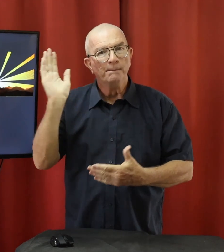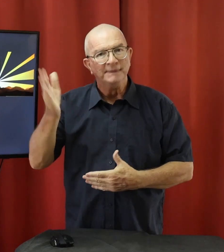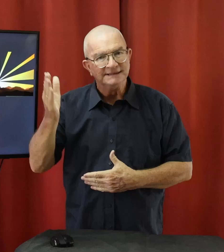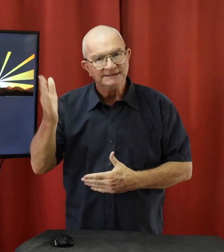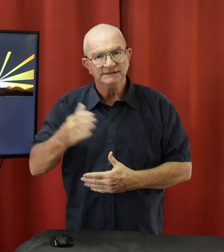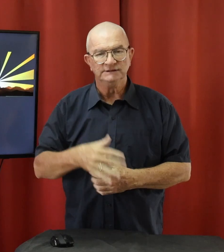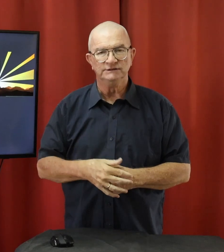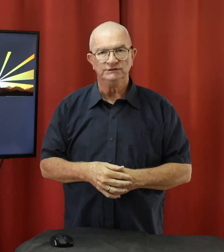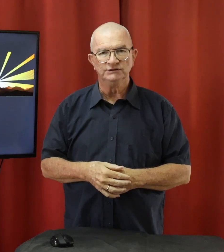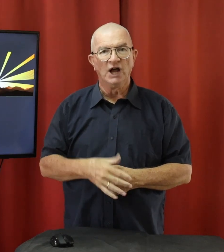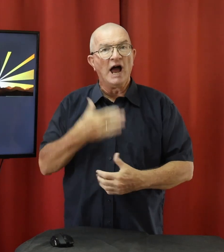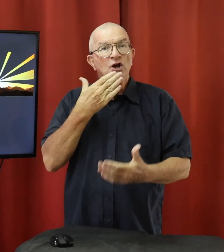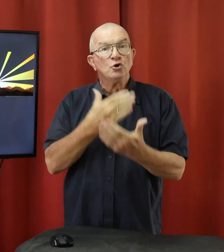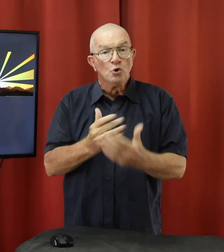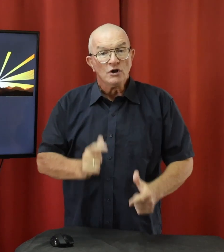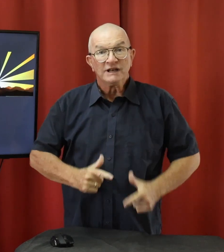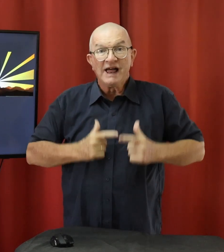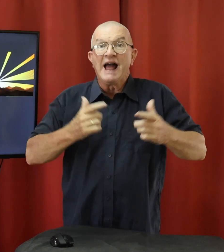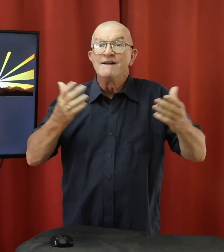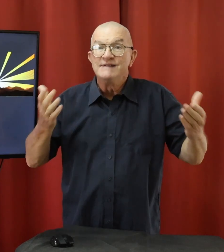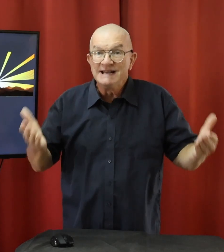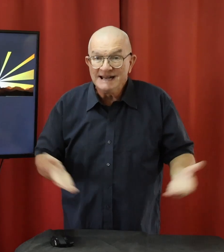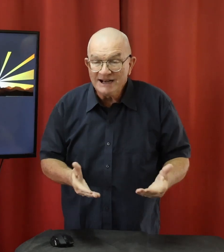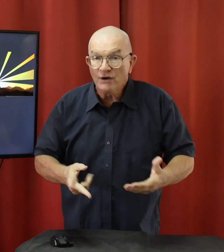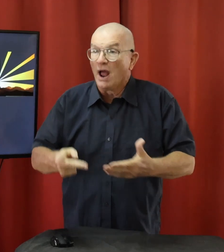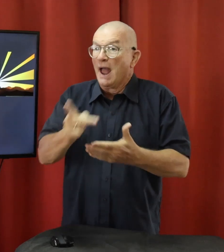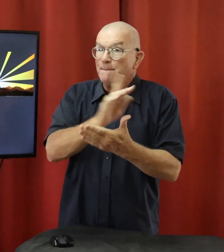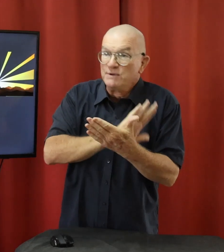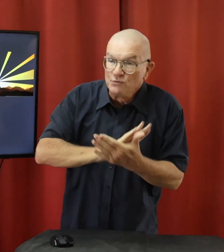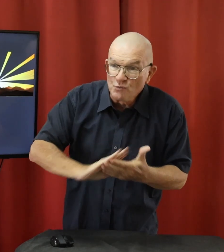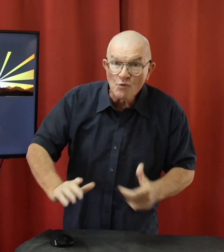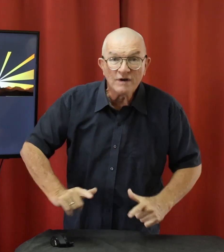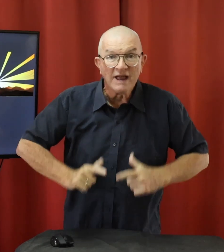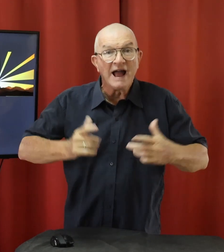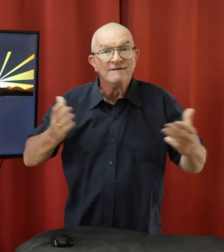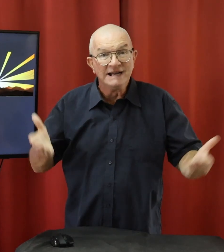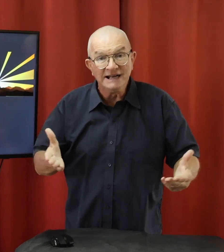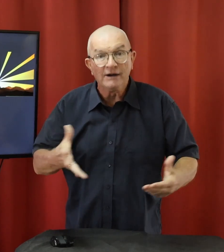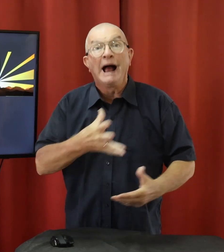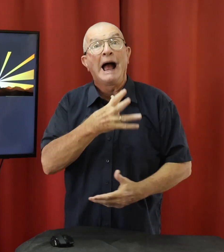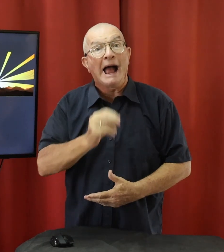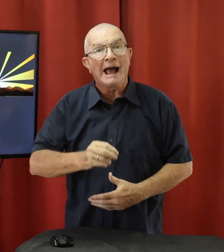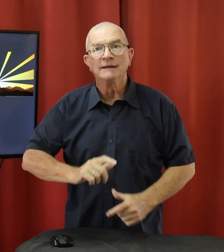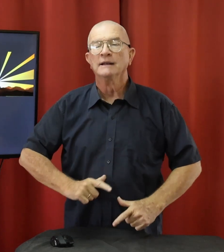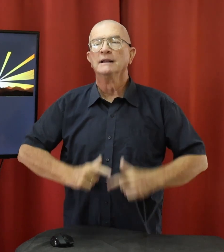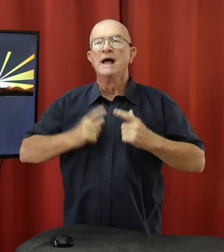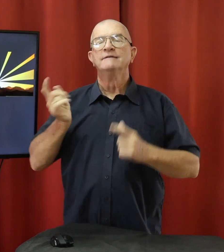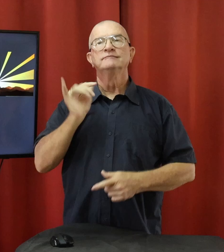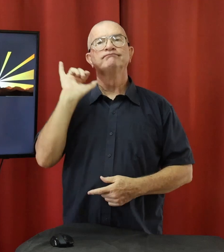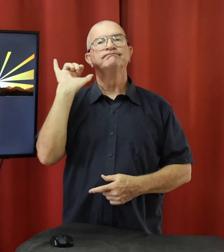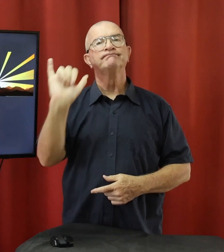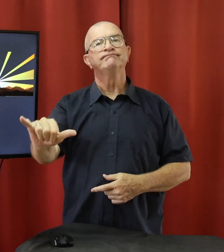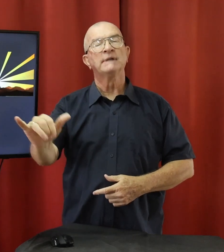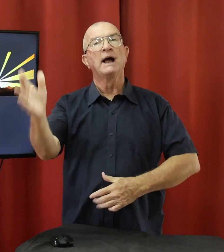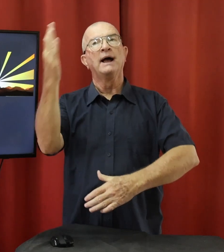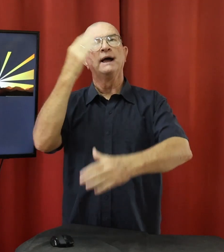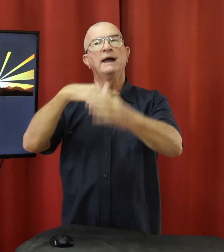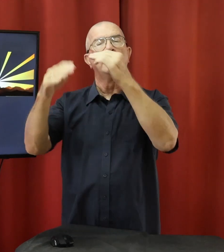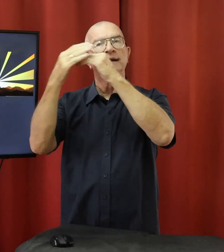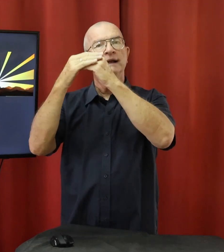That's the gospel message. A good life here, a pure life here, and